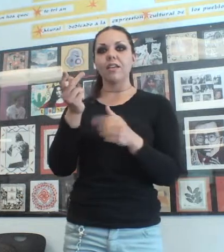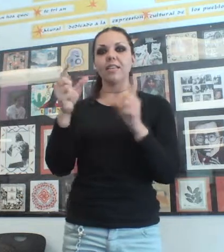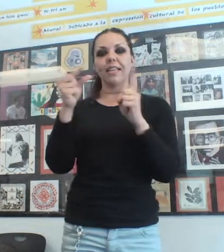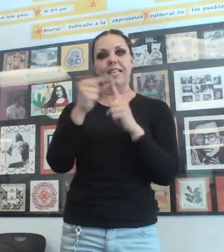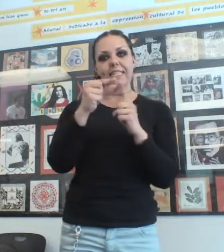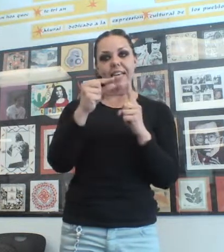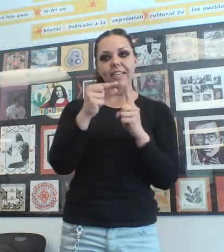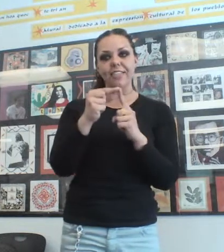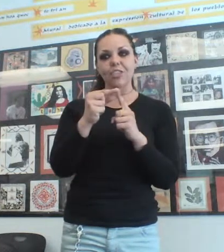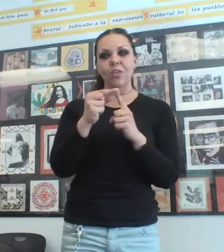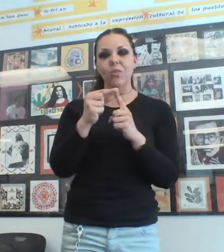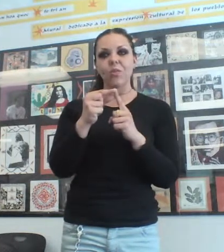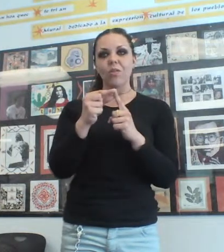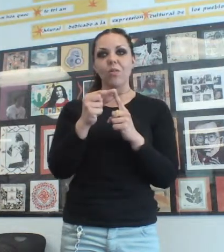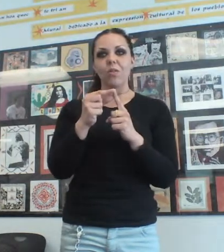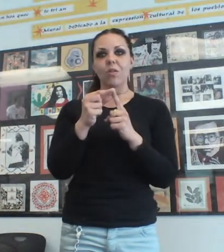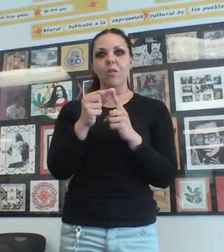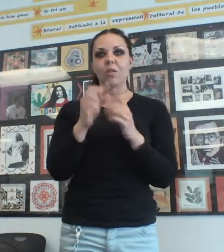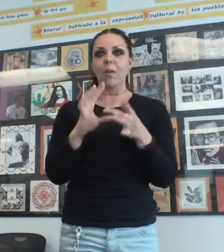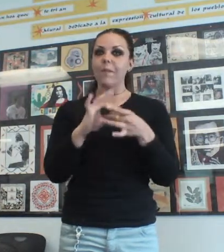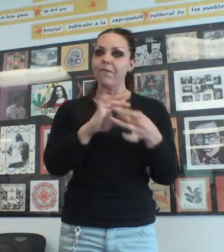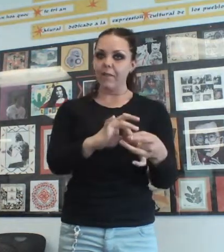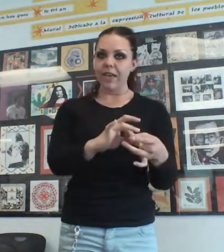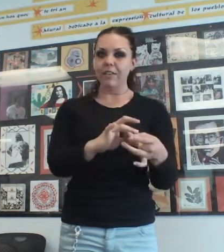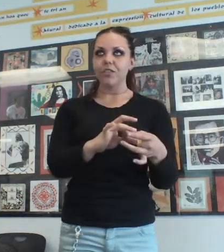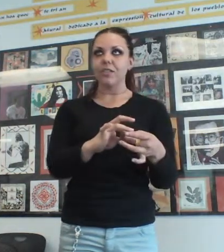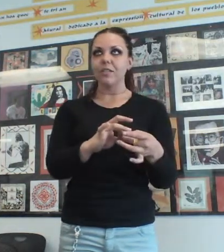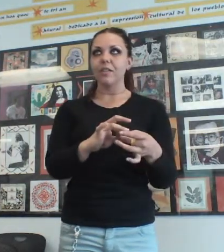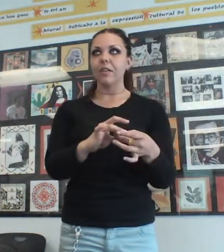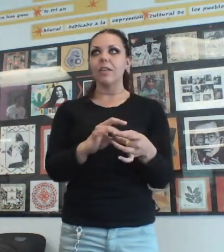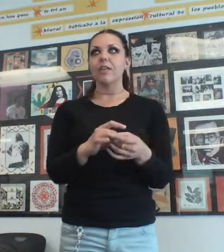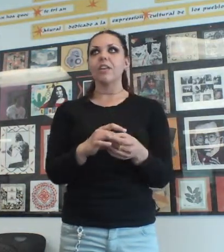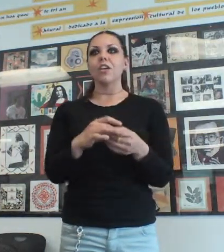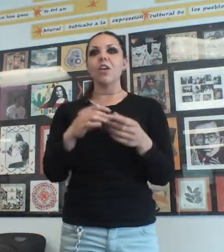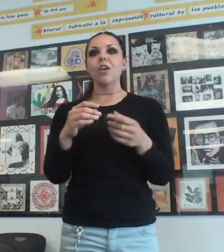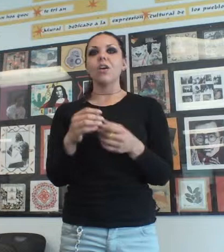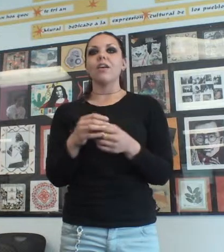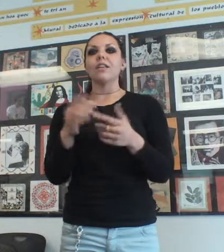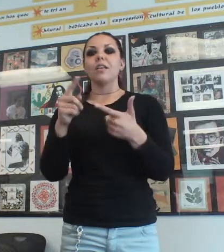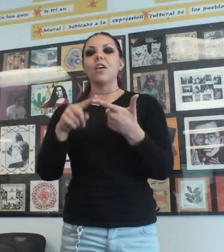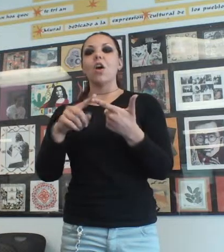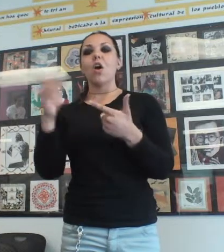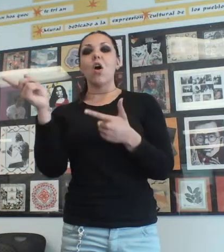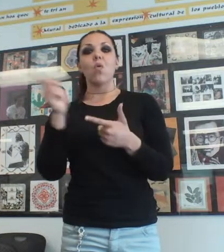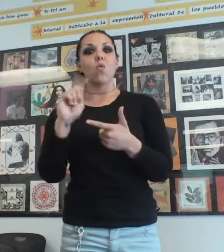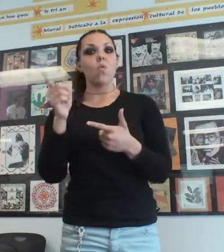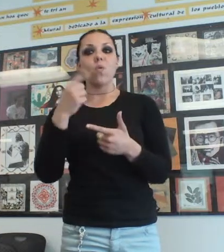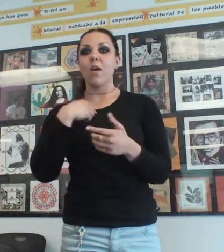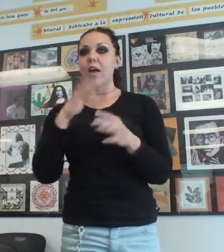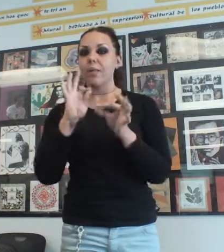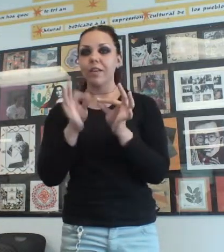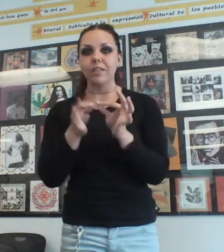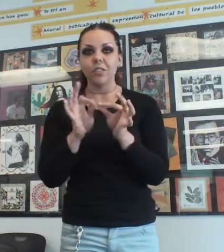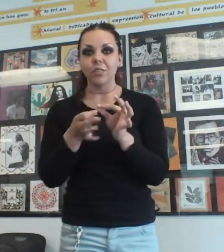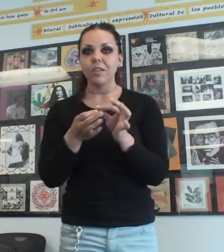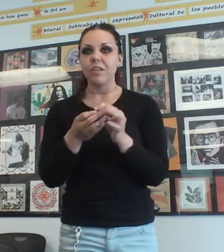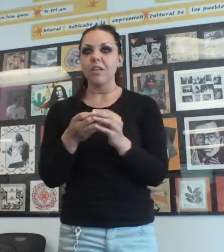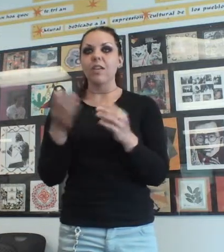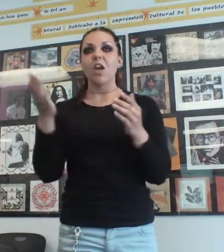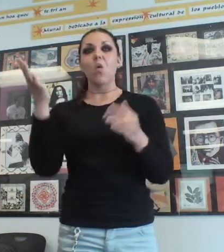the situation, who are the participants, what's going on, where am I, what's the purpose for me being here as an interpreter. Then we